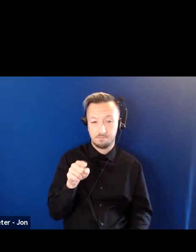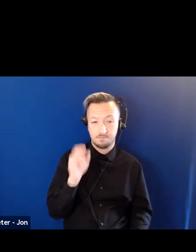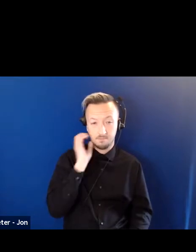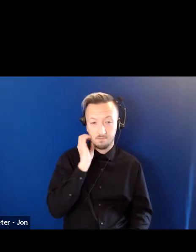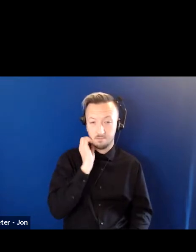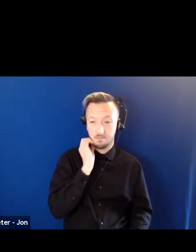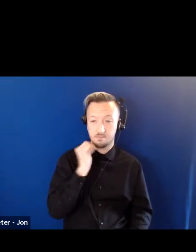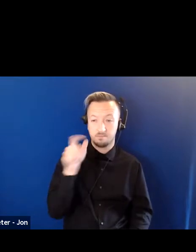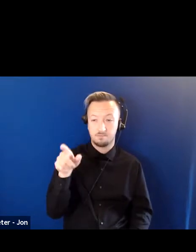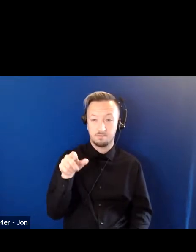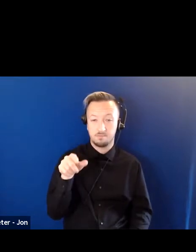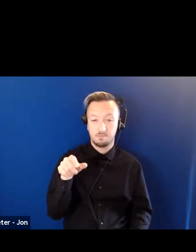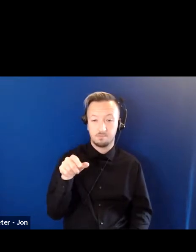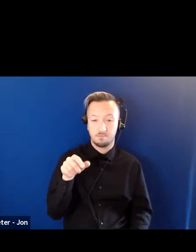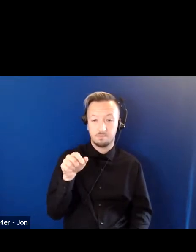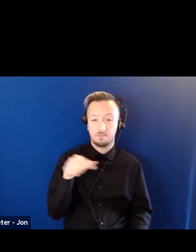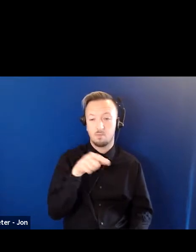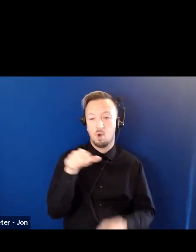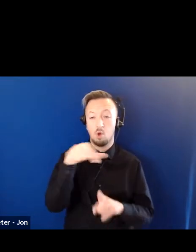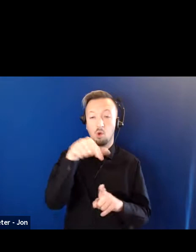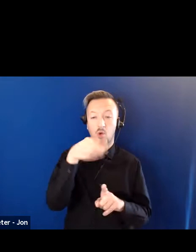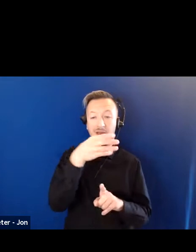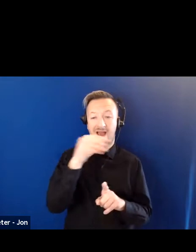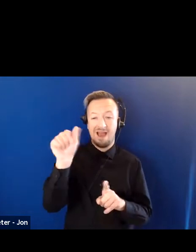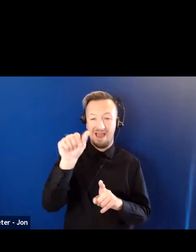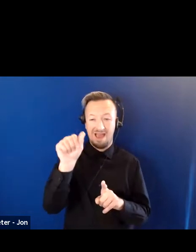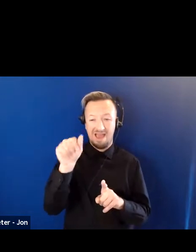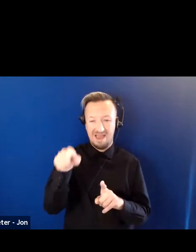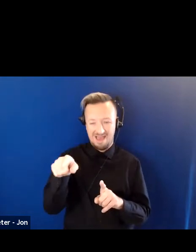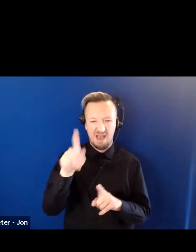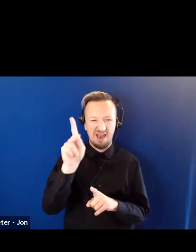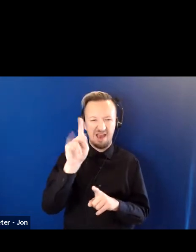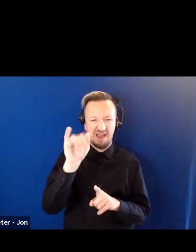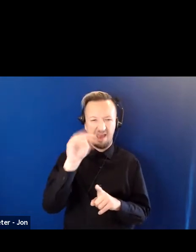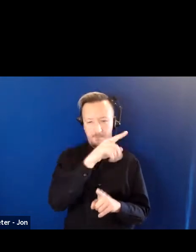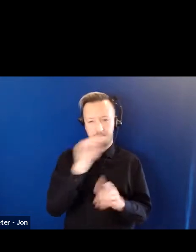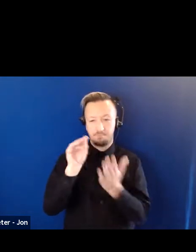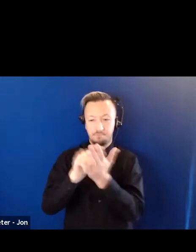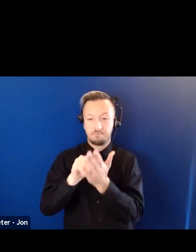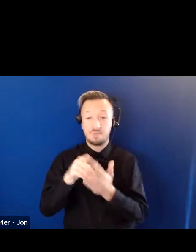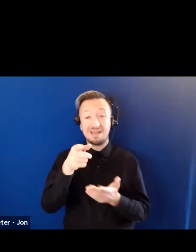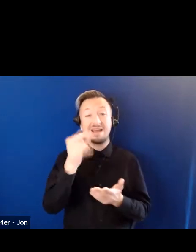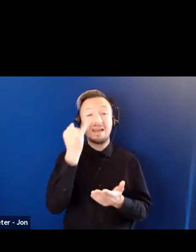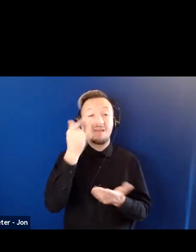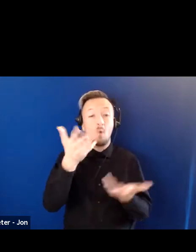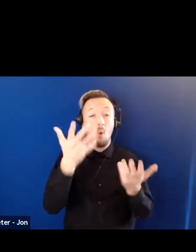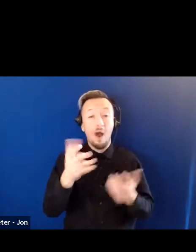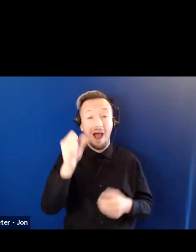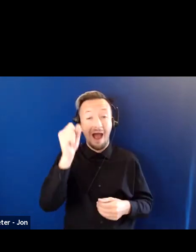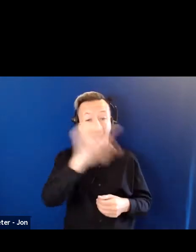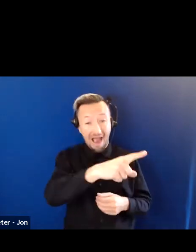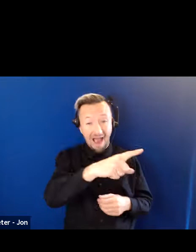For the Q&A, Kimberly wrote that the box is on the menu bar at the bottom,